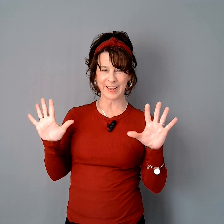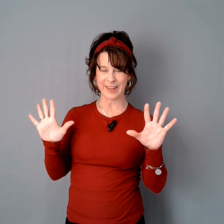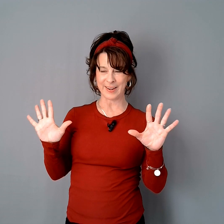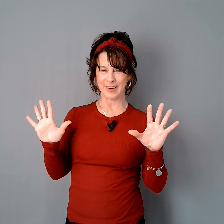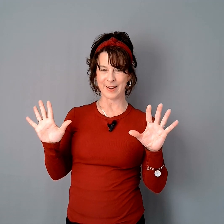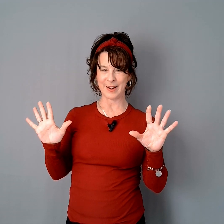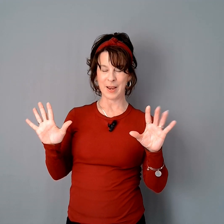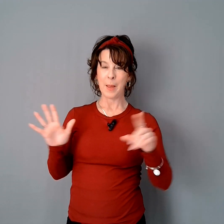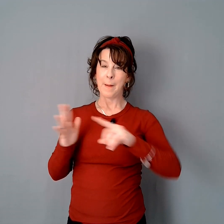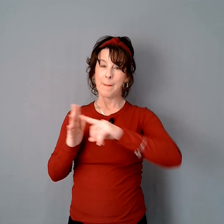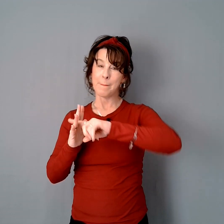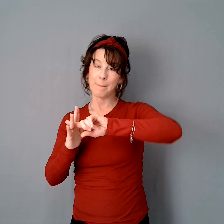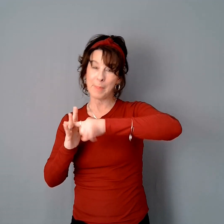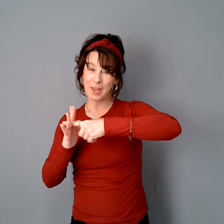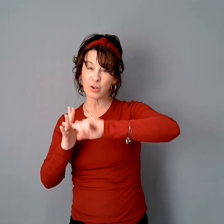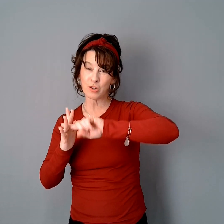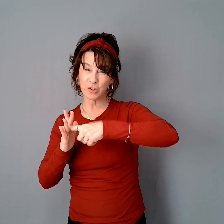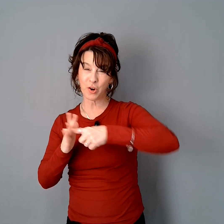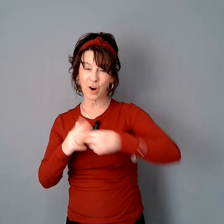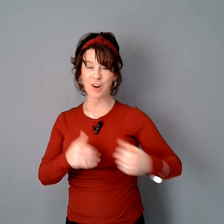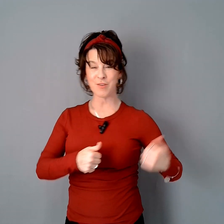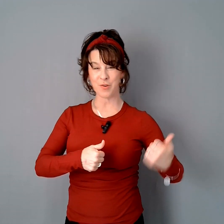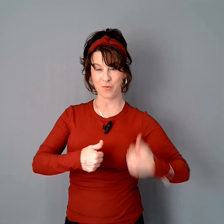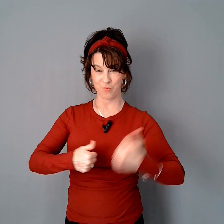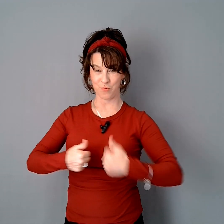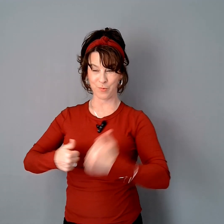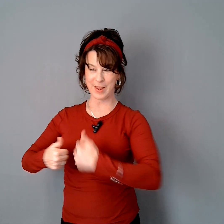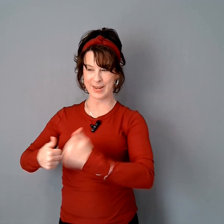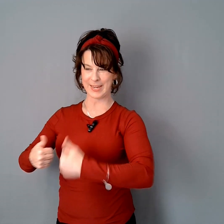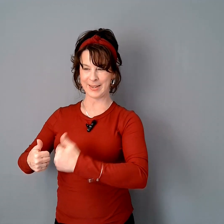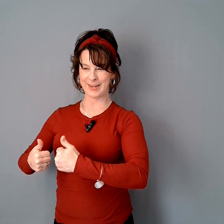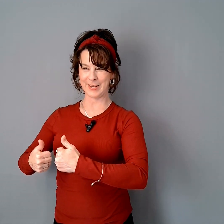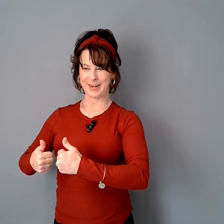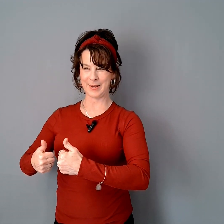done. Better start running.